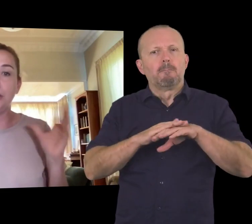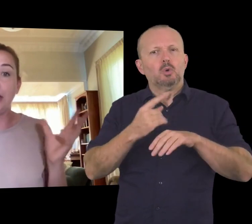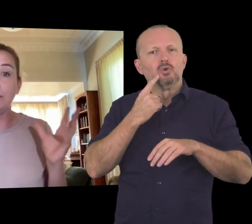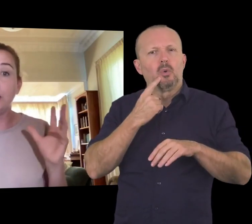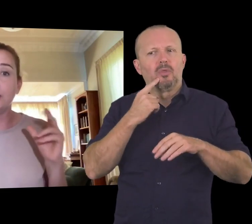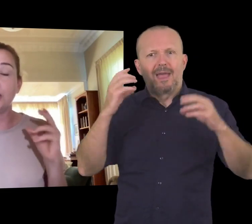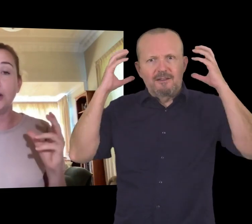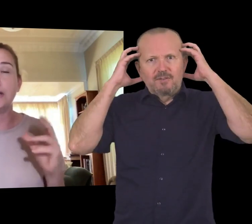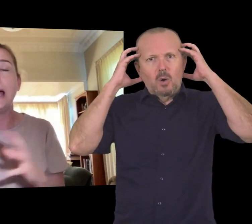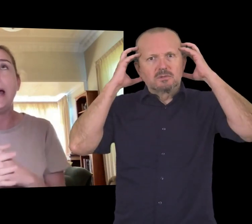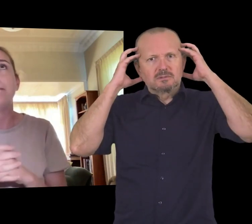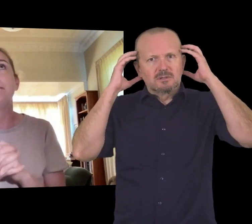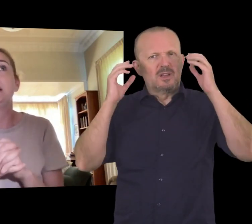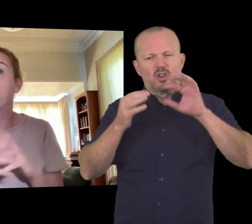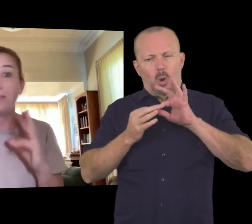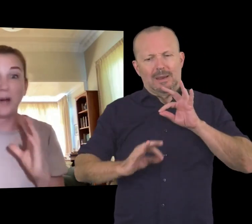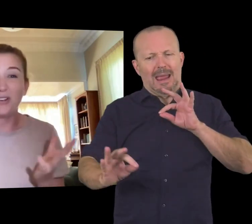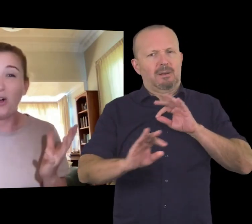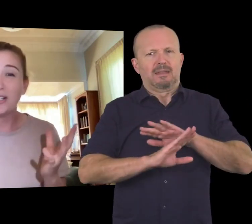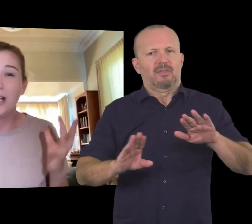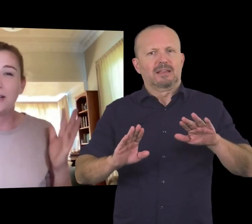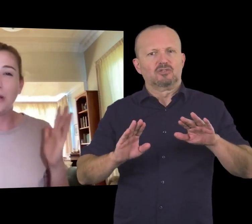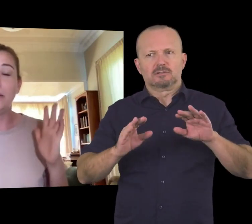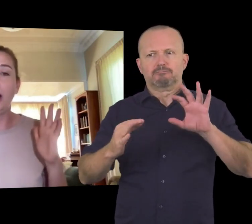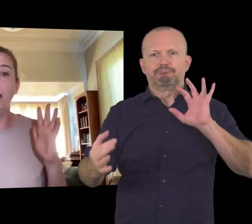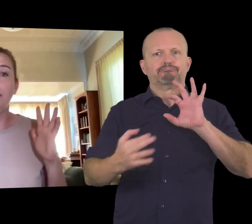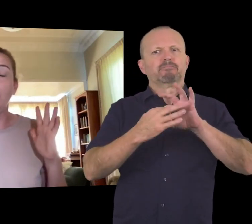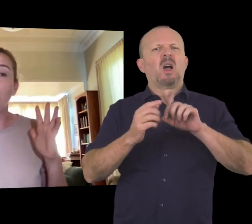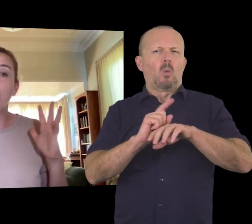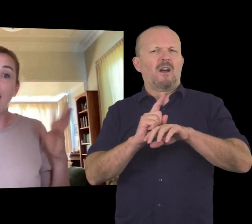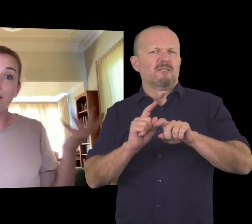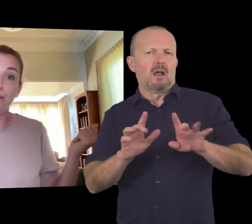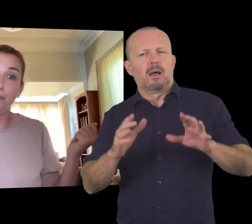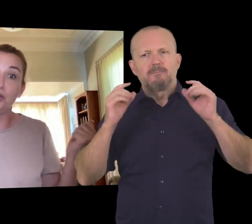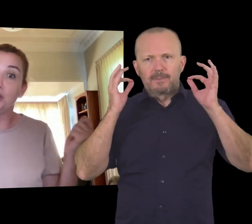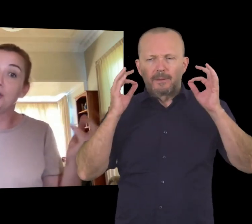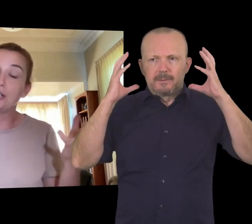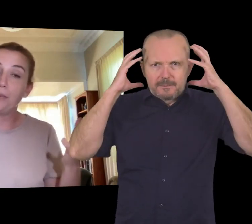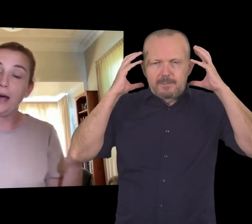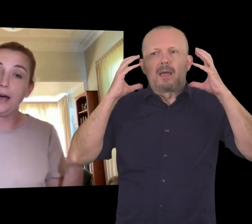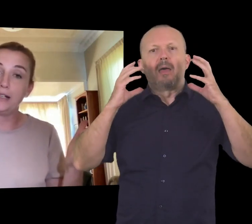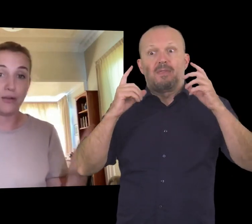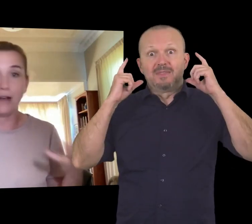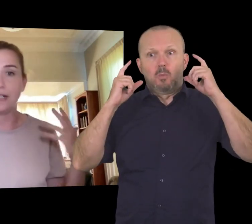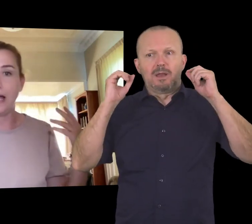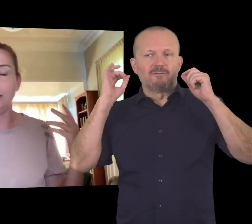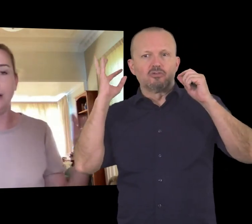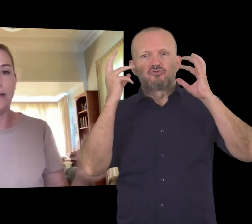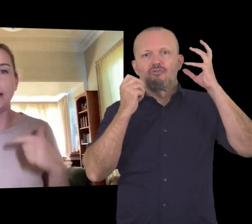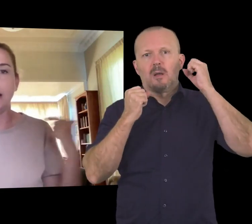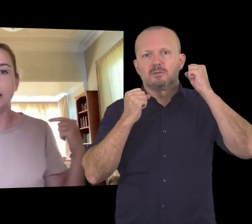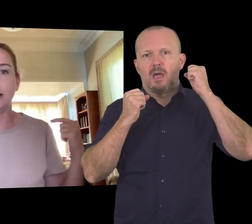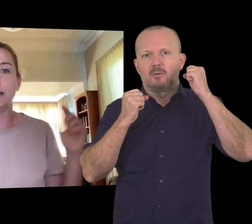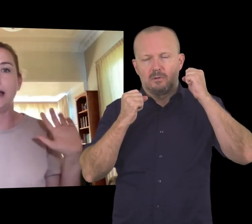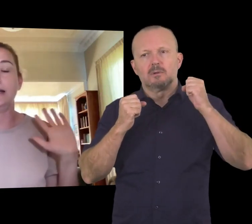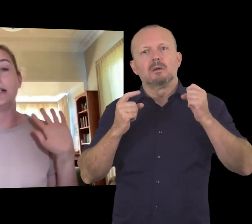have Bluetooth headphones to use. Some people might not, so we would use surround sound in